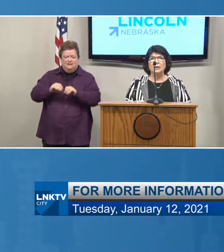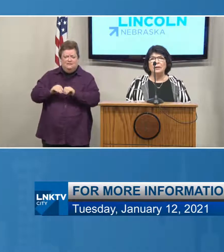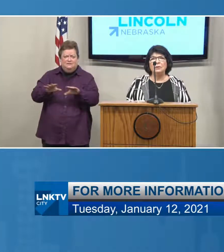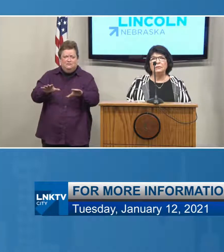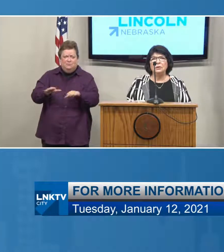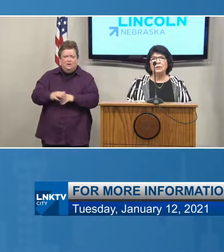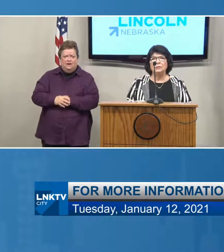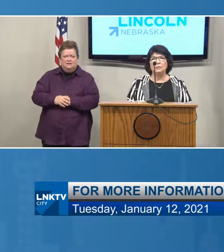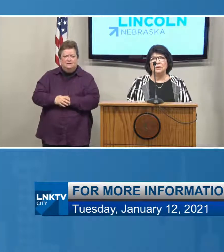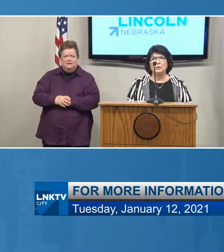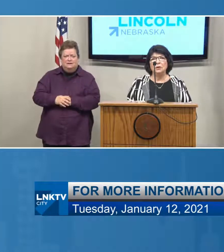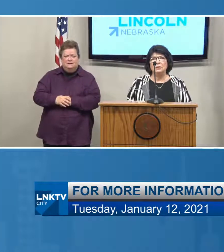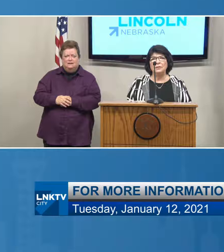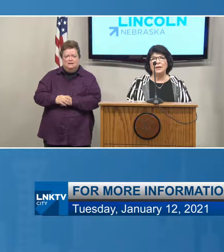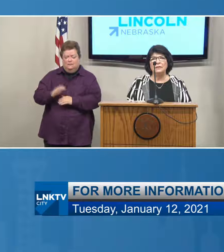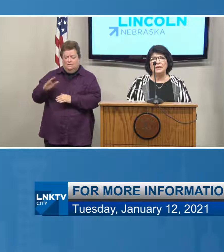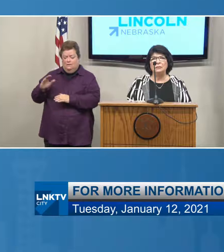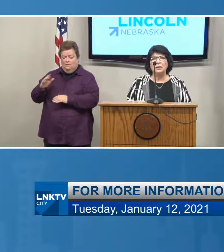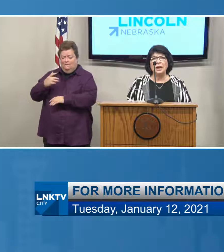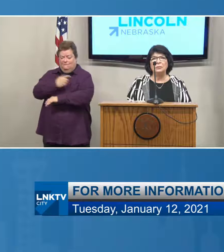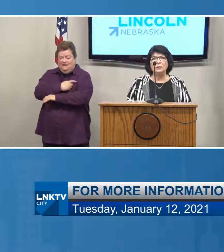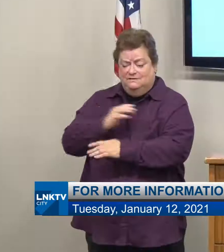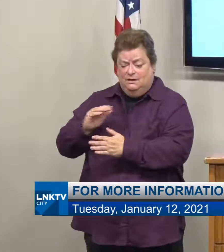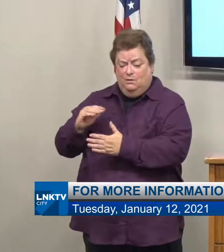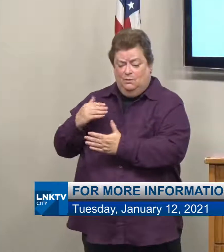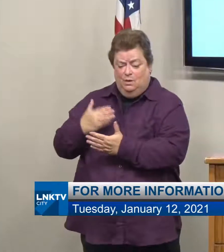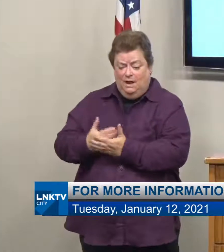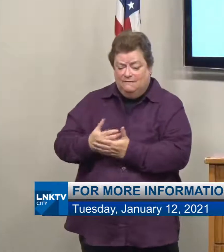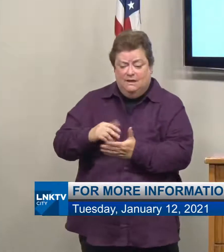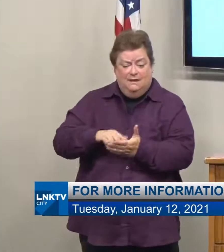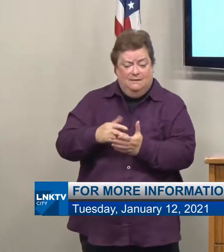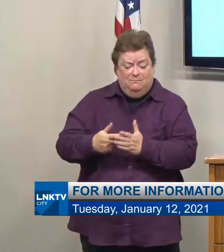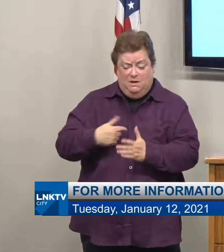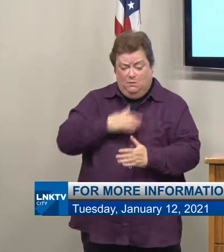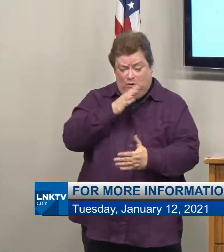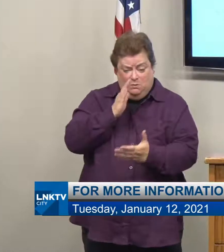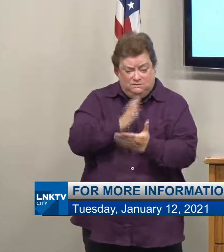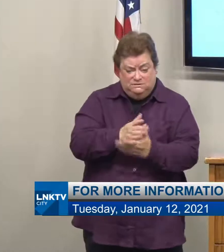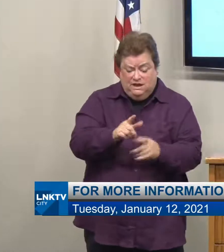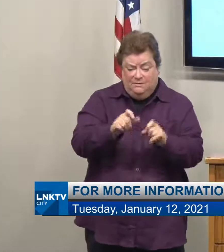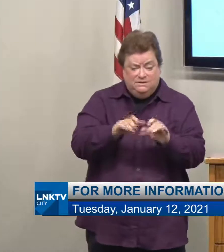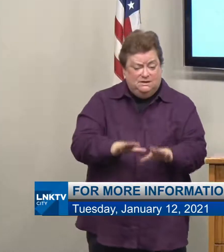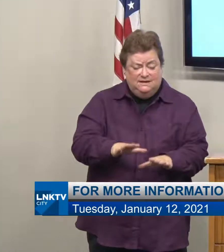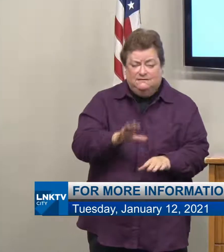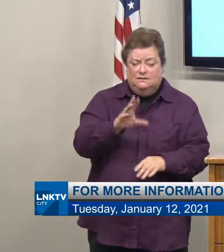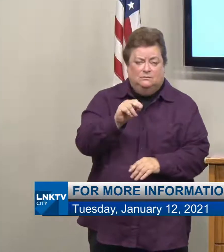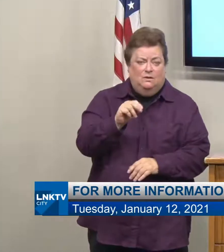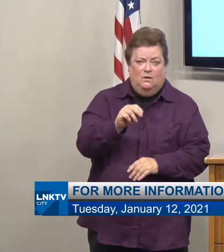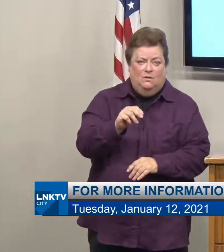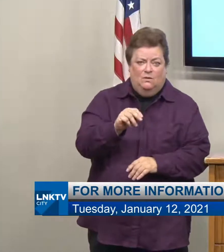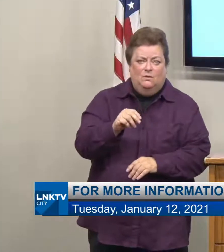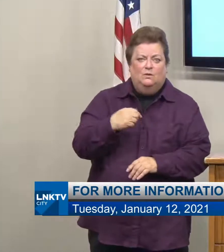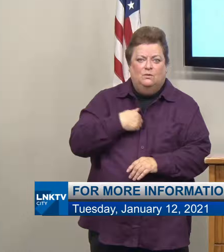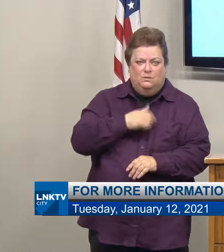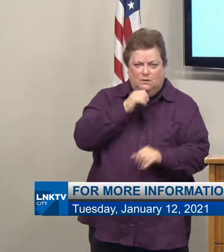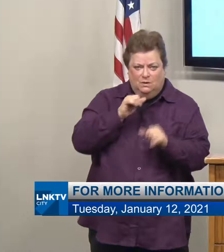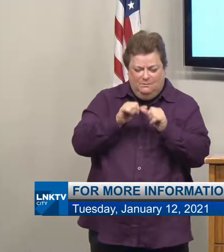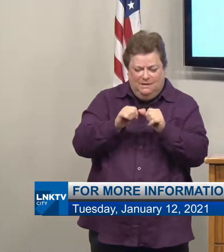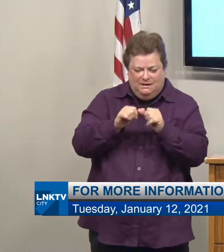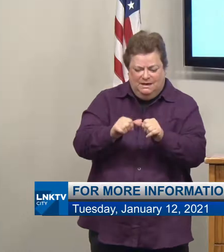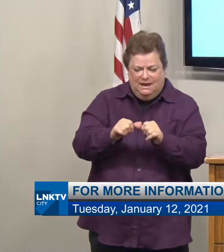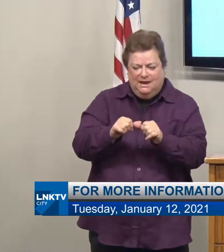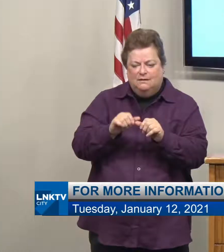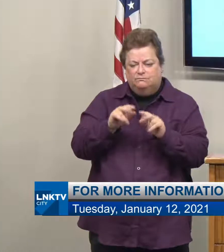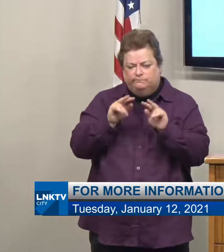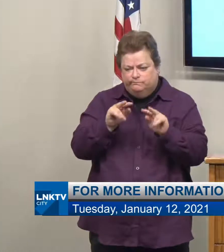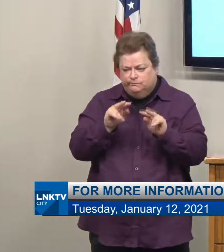The arrival of the COVID vaccine will not remove the need for testing anytime soon. We need to maintain vigilance